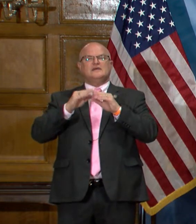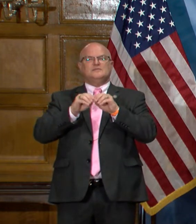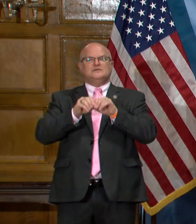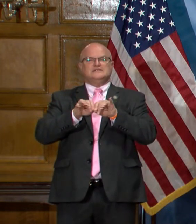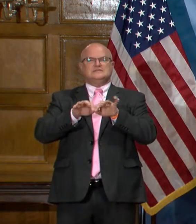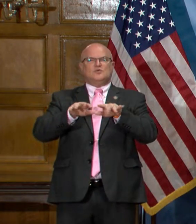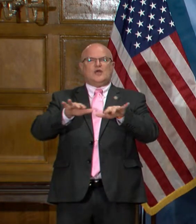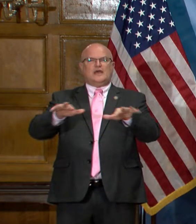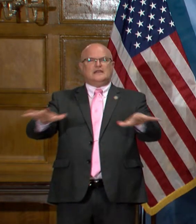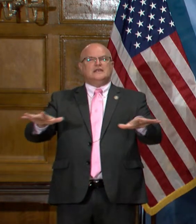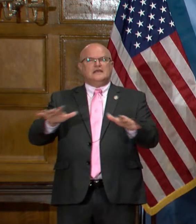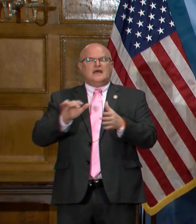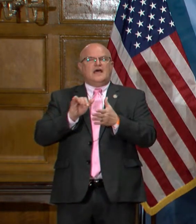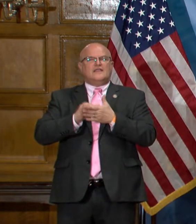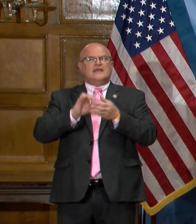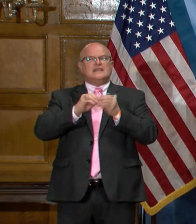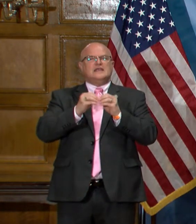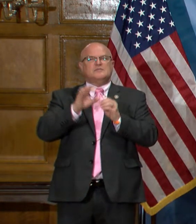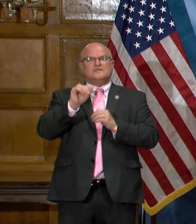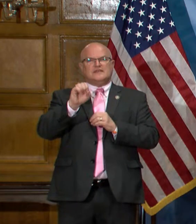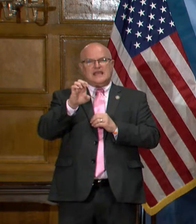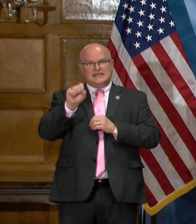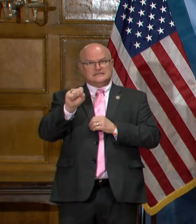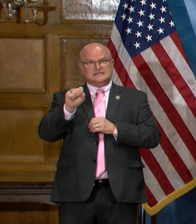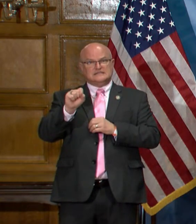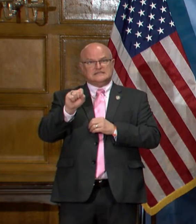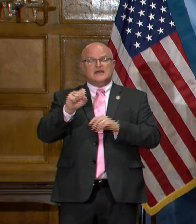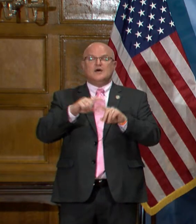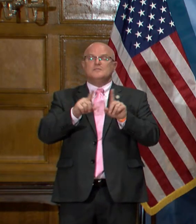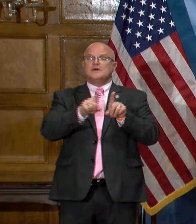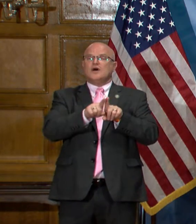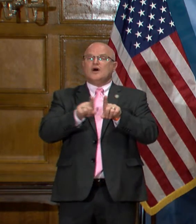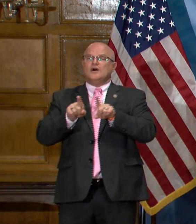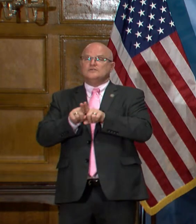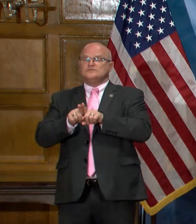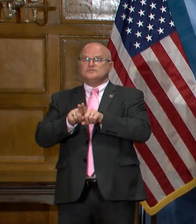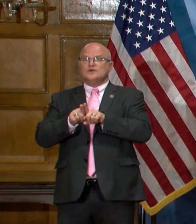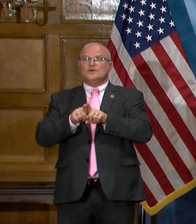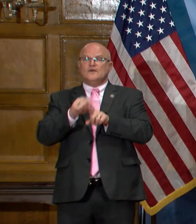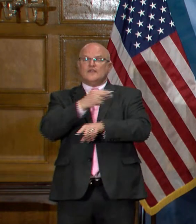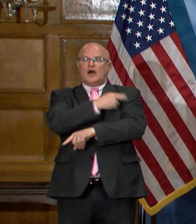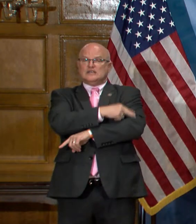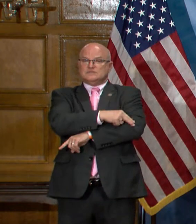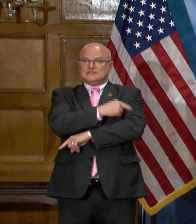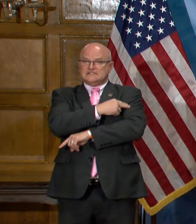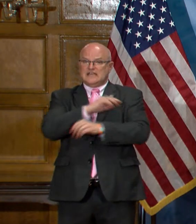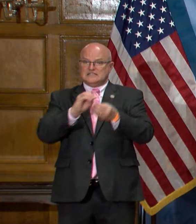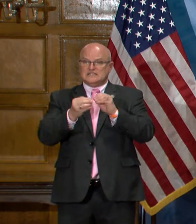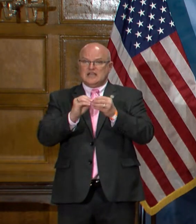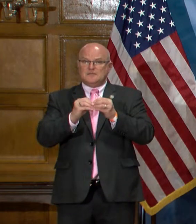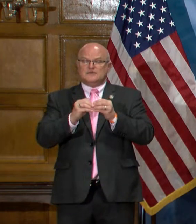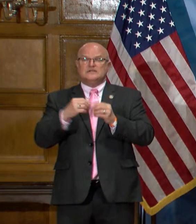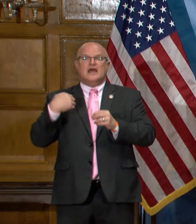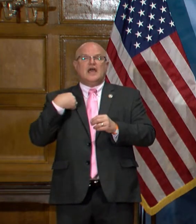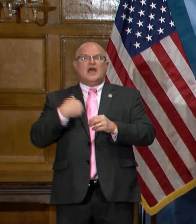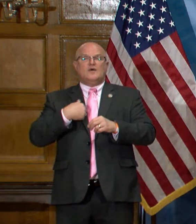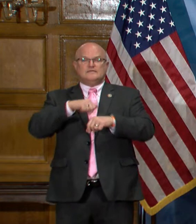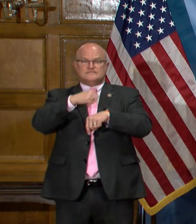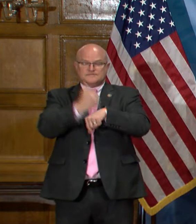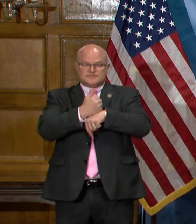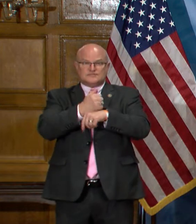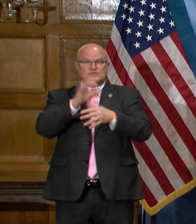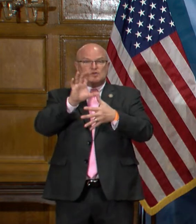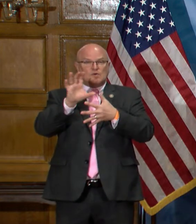spread, the number of cases, but also the hospitalizations. And we have set very